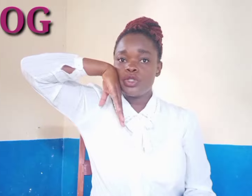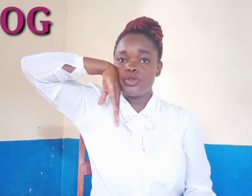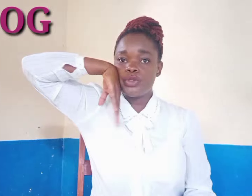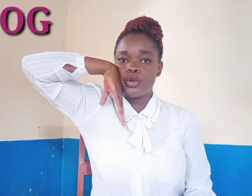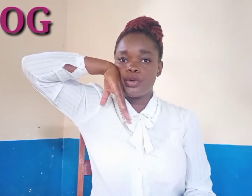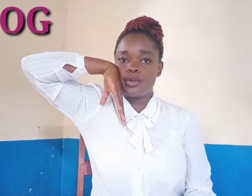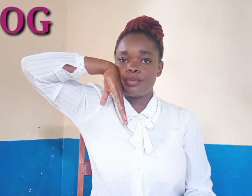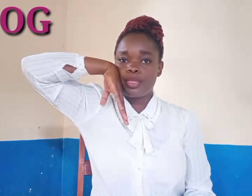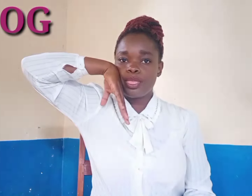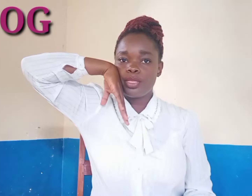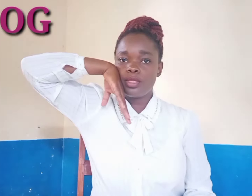dog.